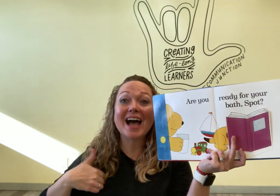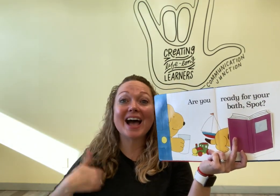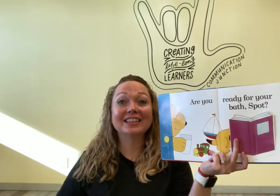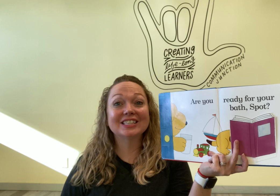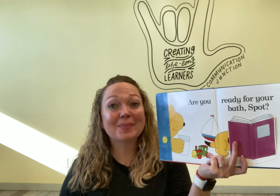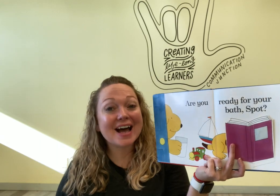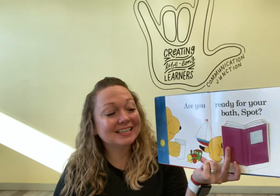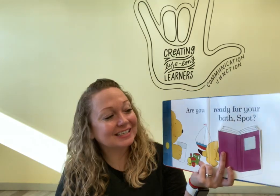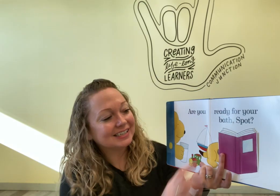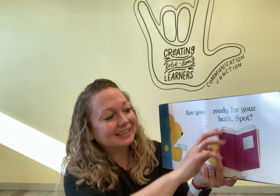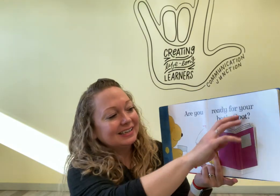bath, Spot?